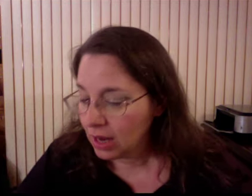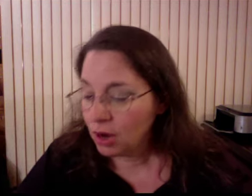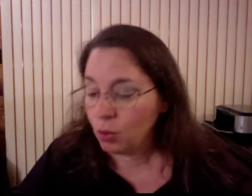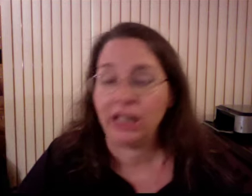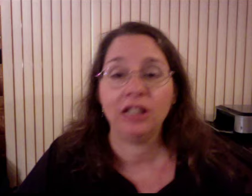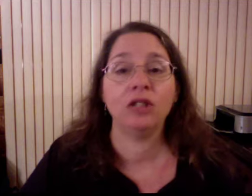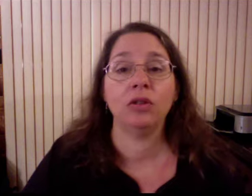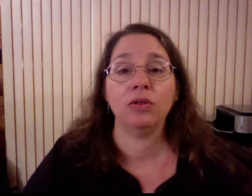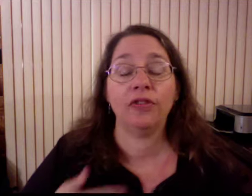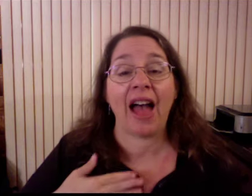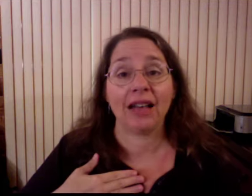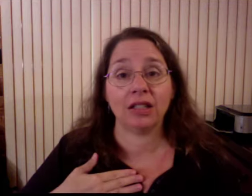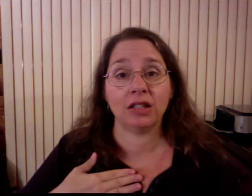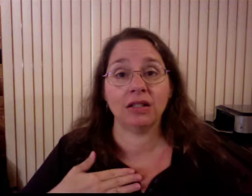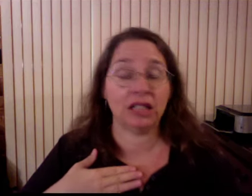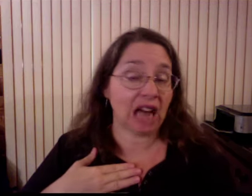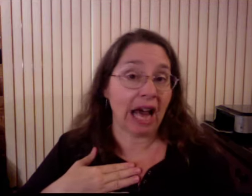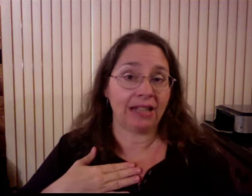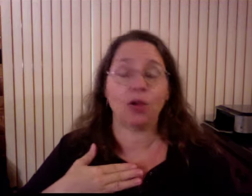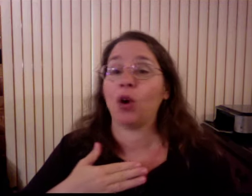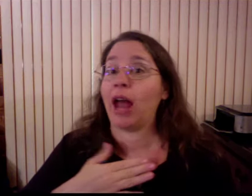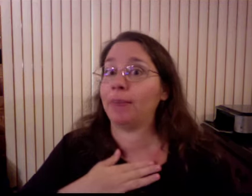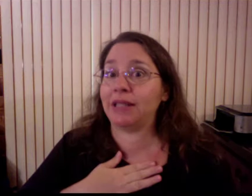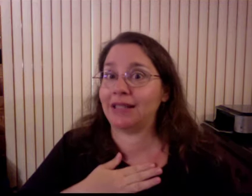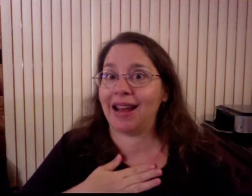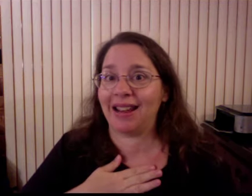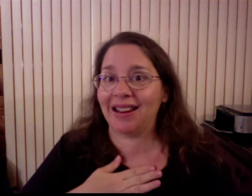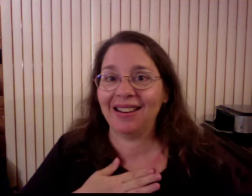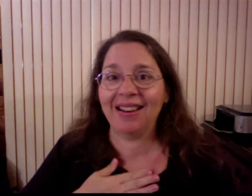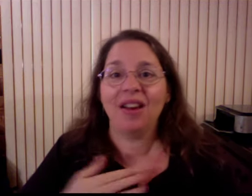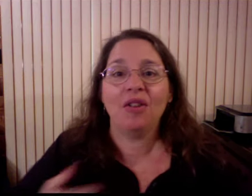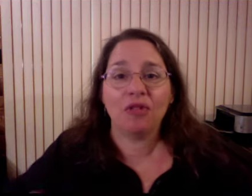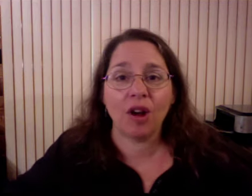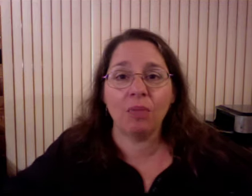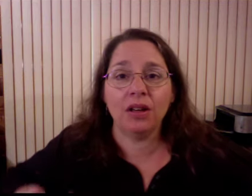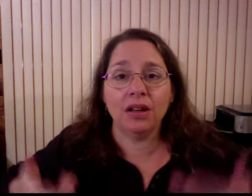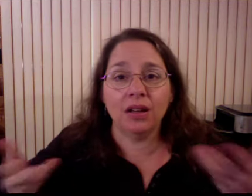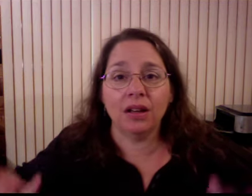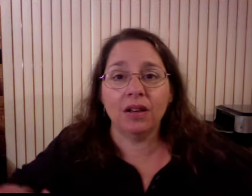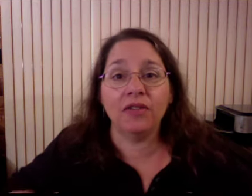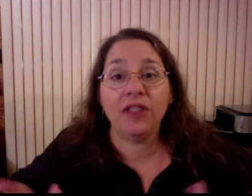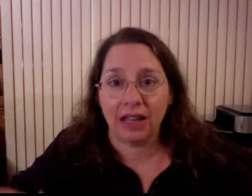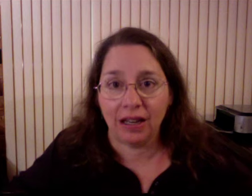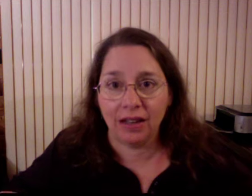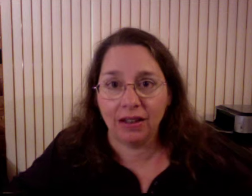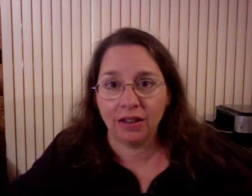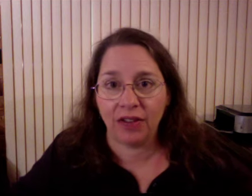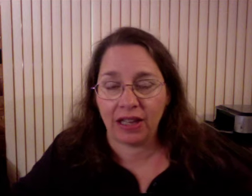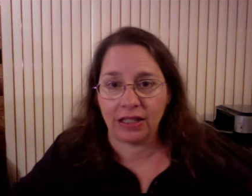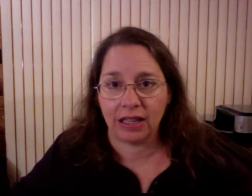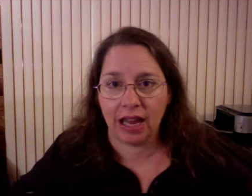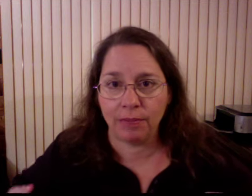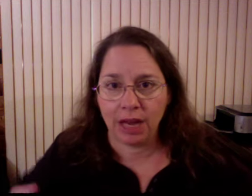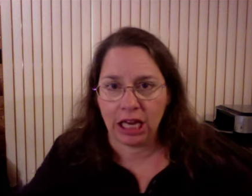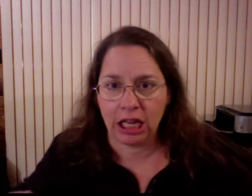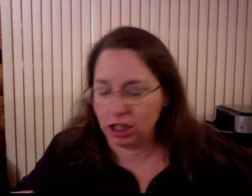We need to fast, diet, or abstain from feeding the fantasy and making it